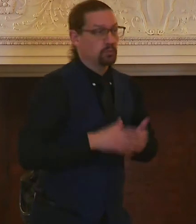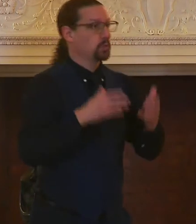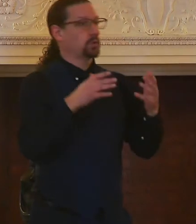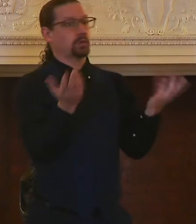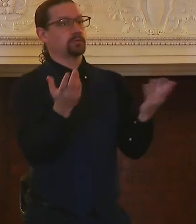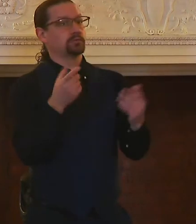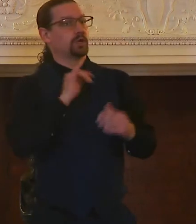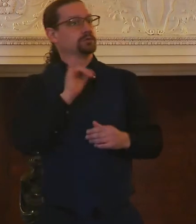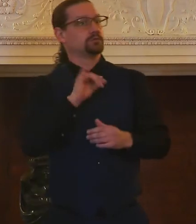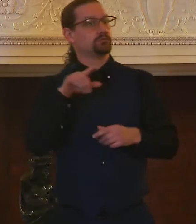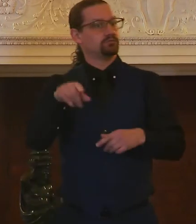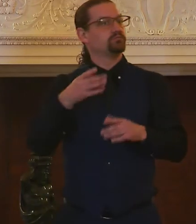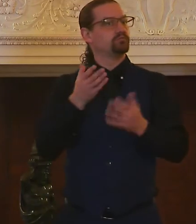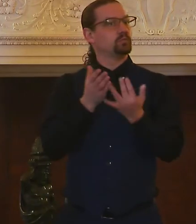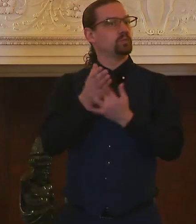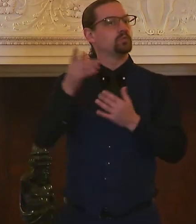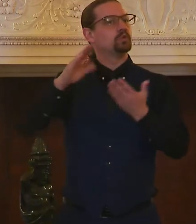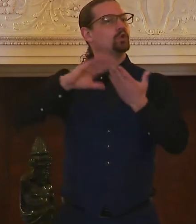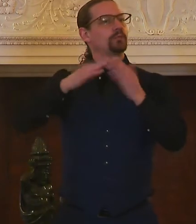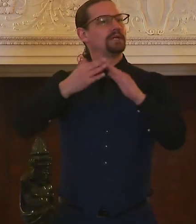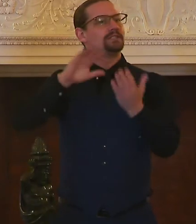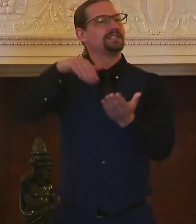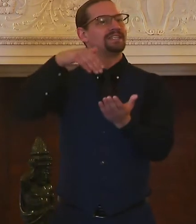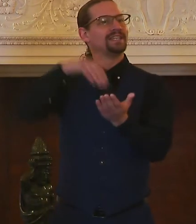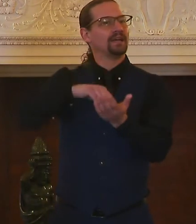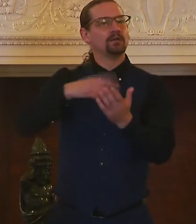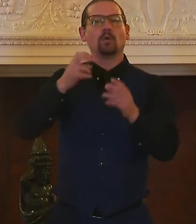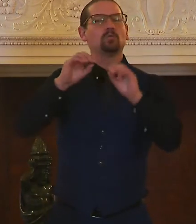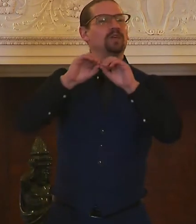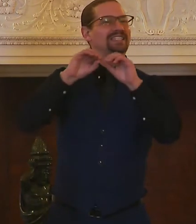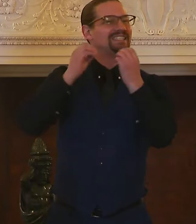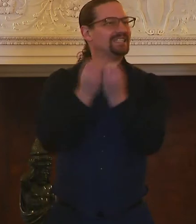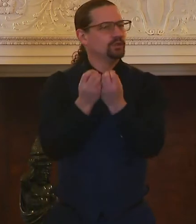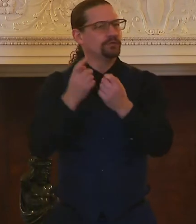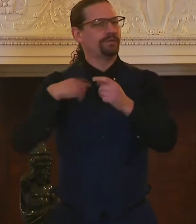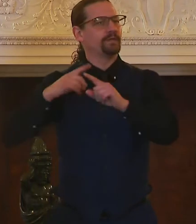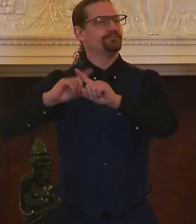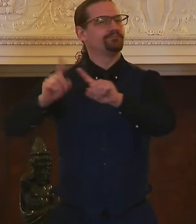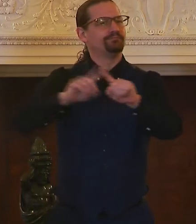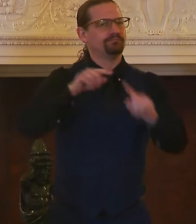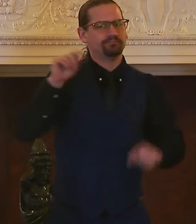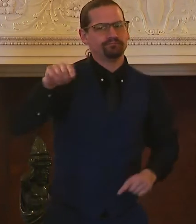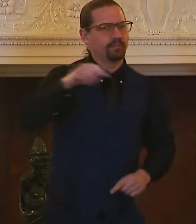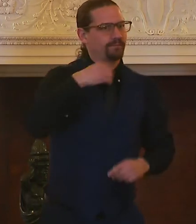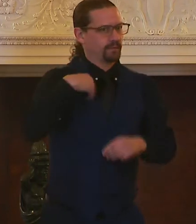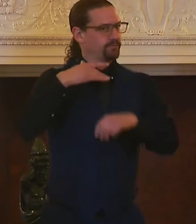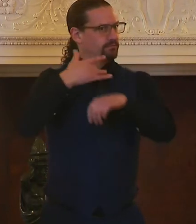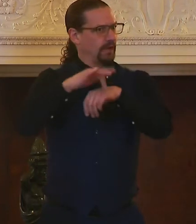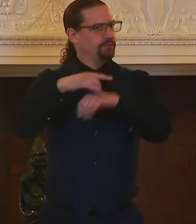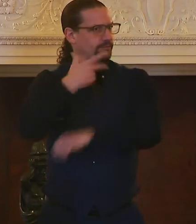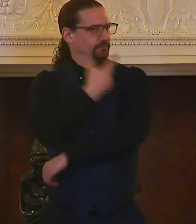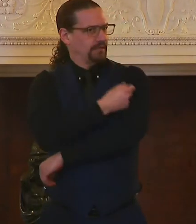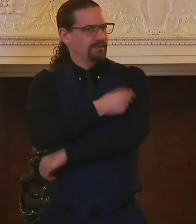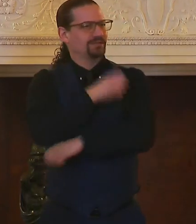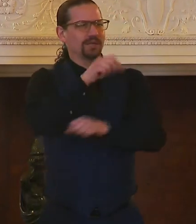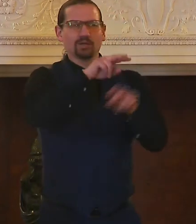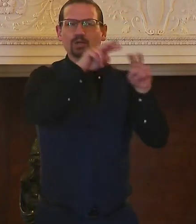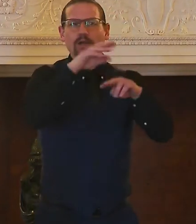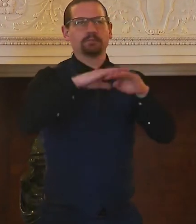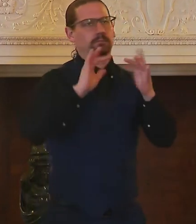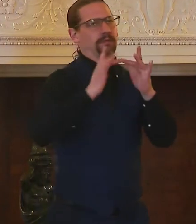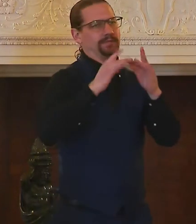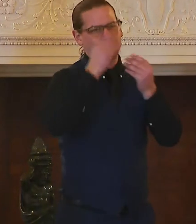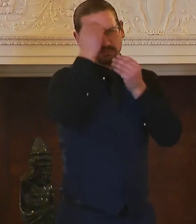locations, community-based locations in which you can go and get the vaccine every day. The list for